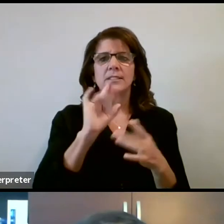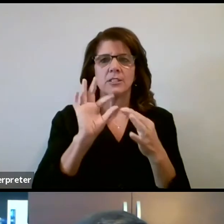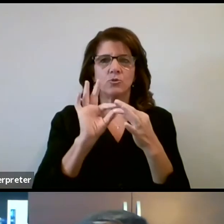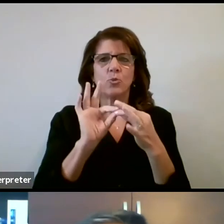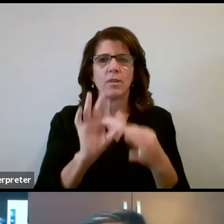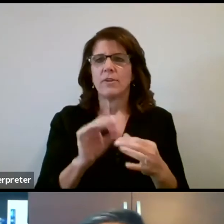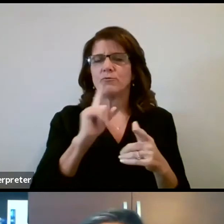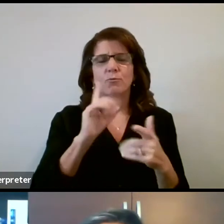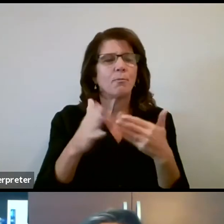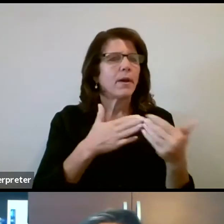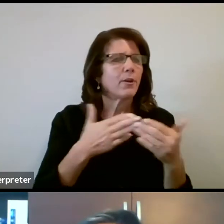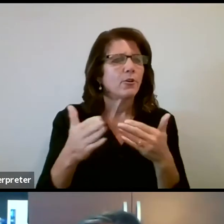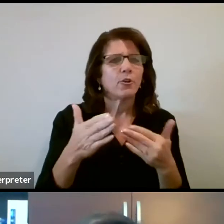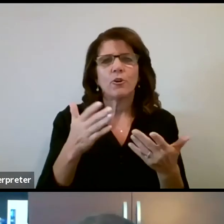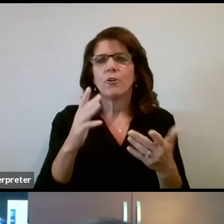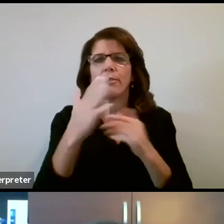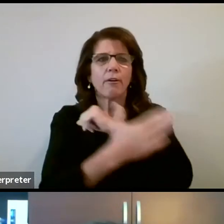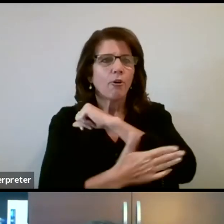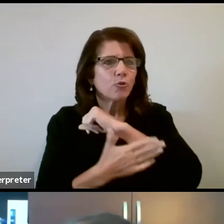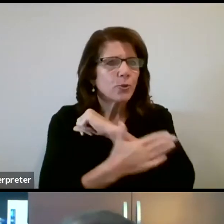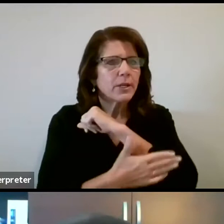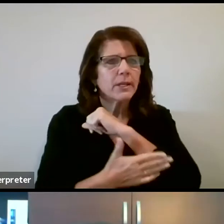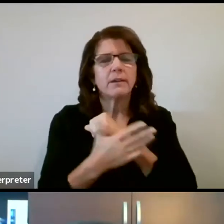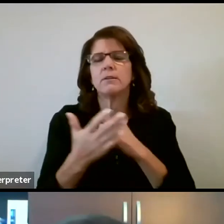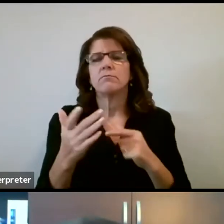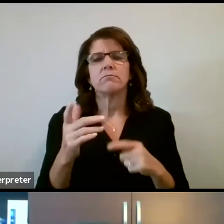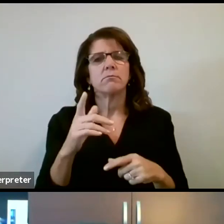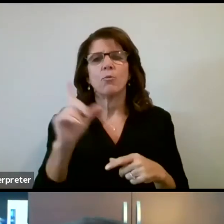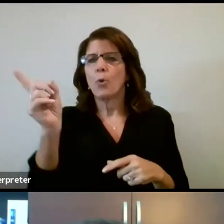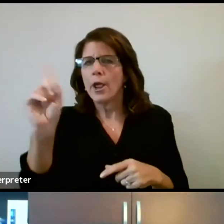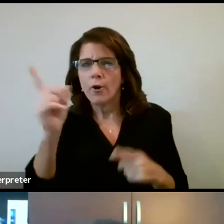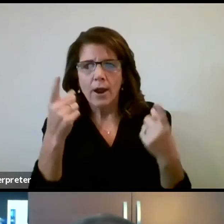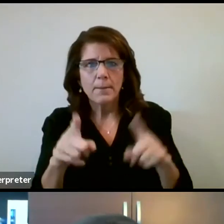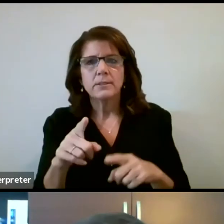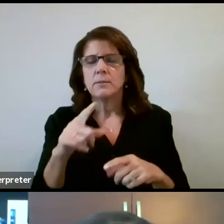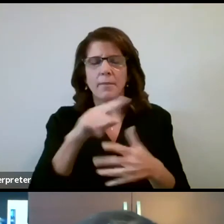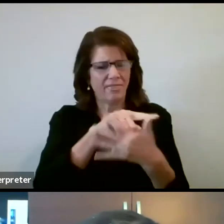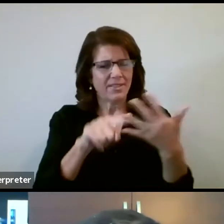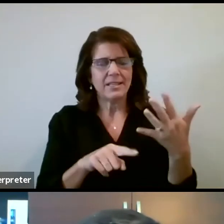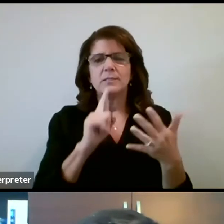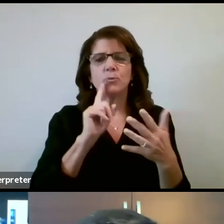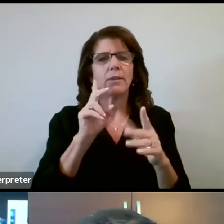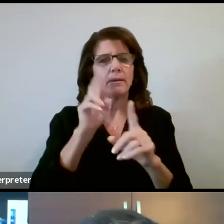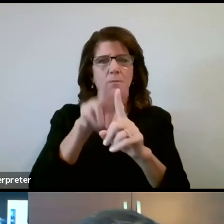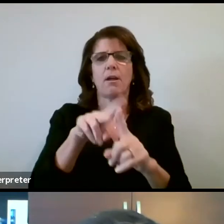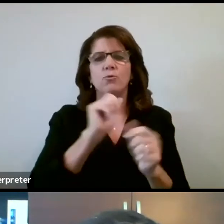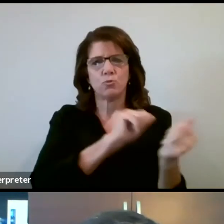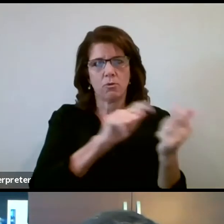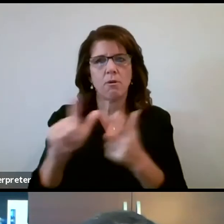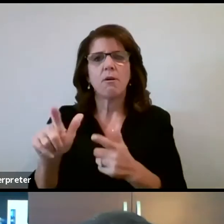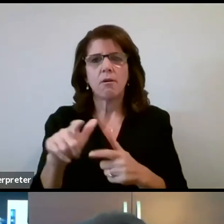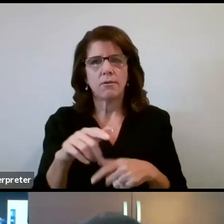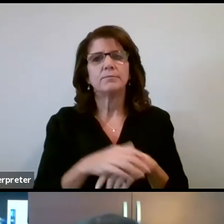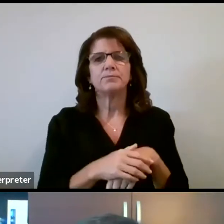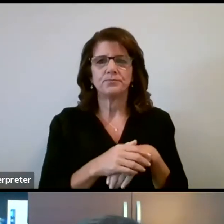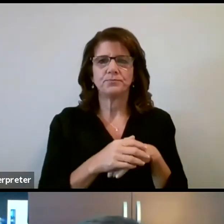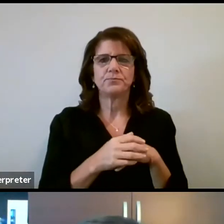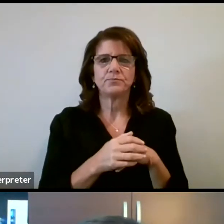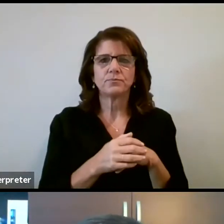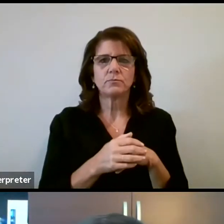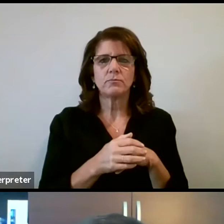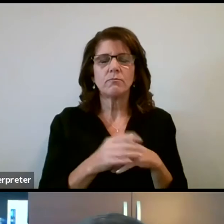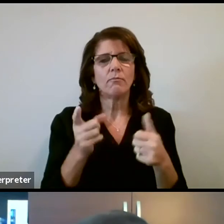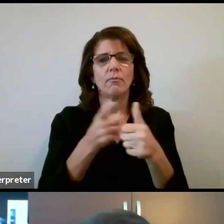of no matter the context, no matter the country you're thinking about. These are the things that you really need to think about to address digital inclusion holistically. And